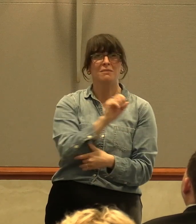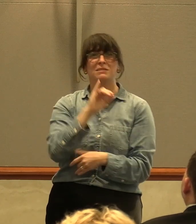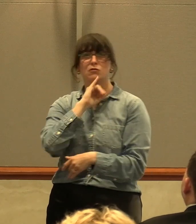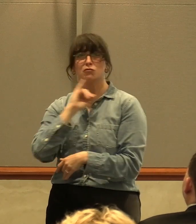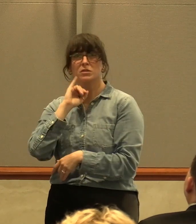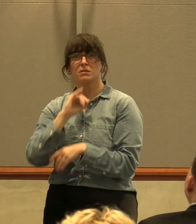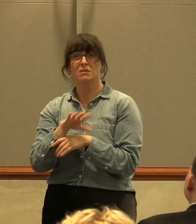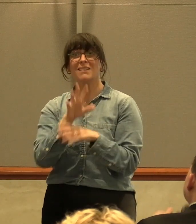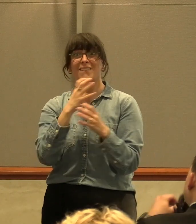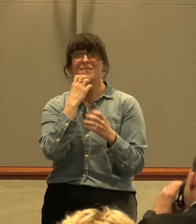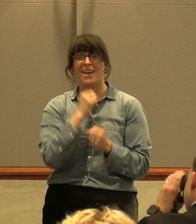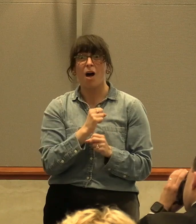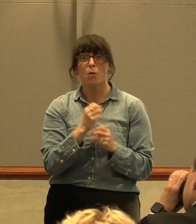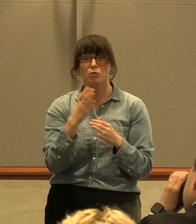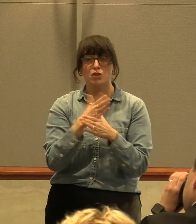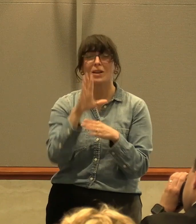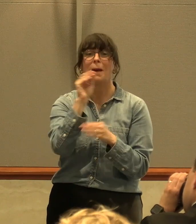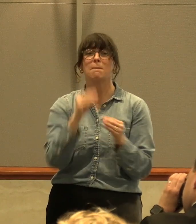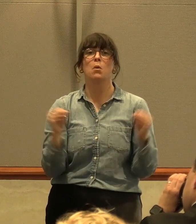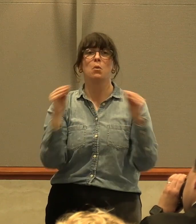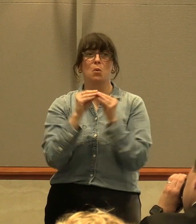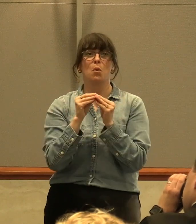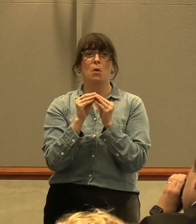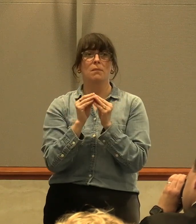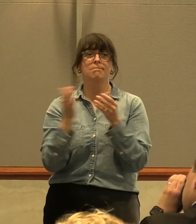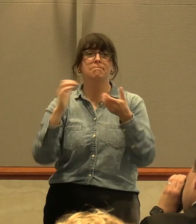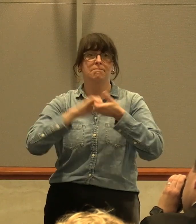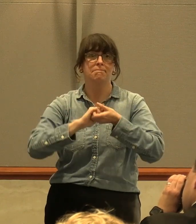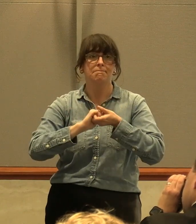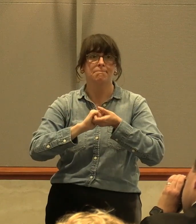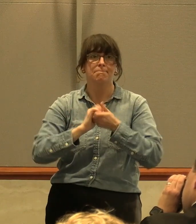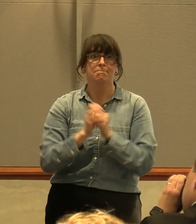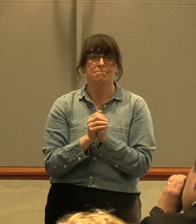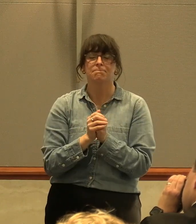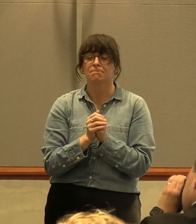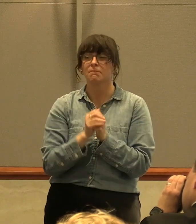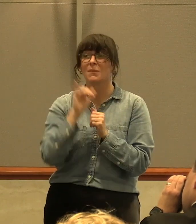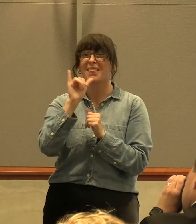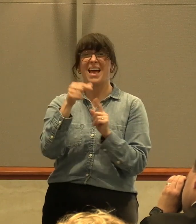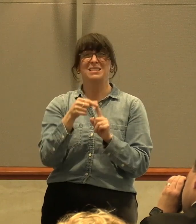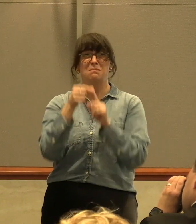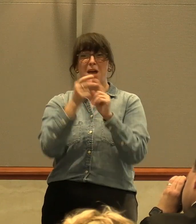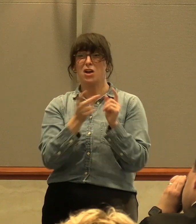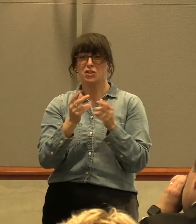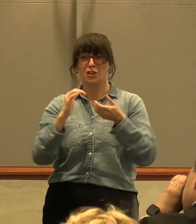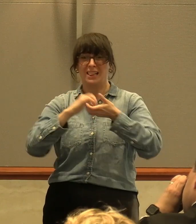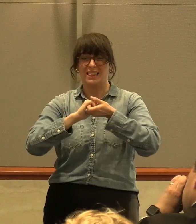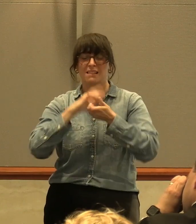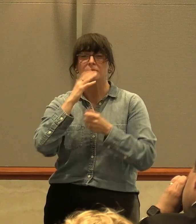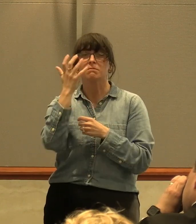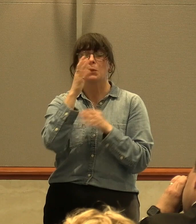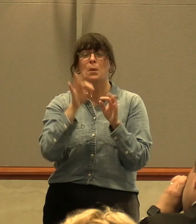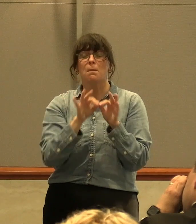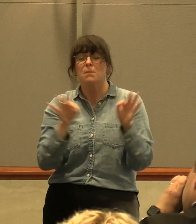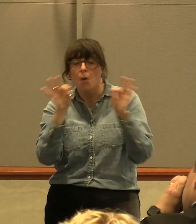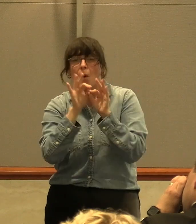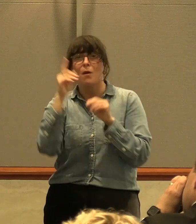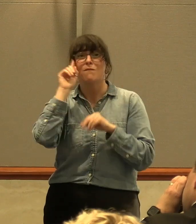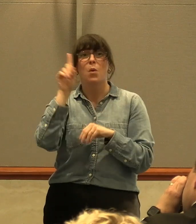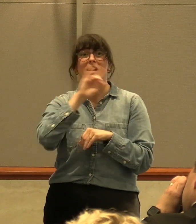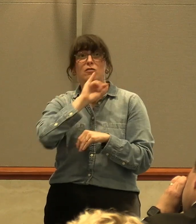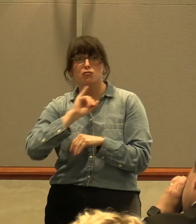shared a lot more as close allies. That special relationship is critically important for